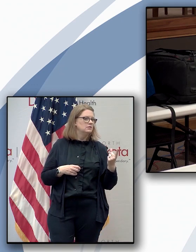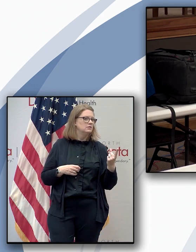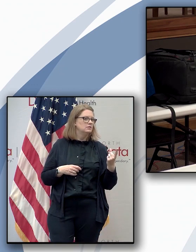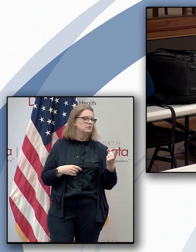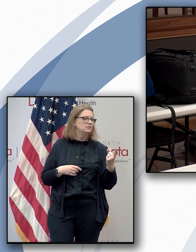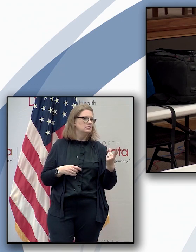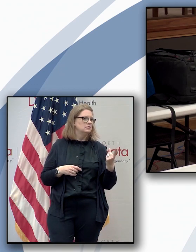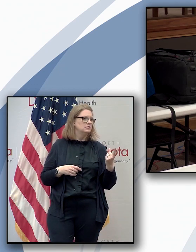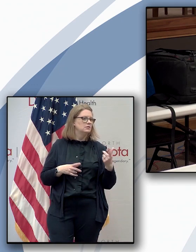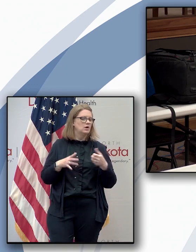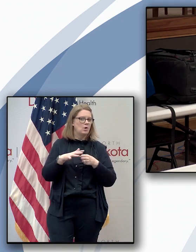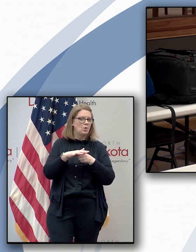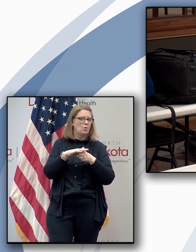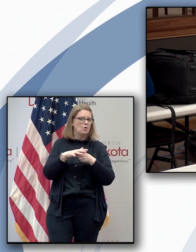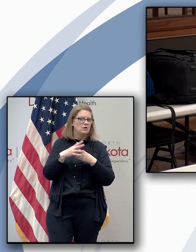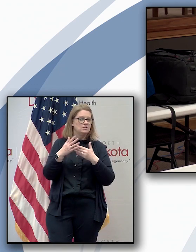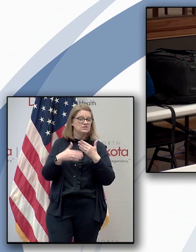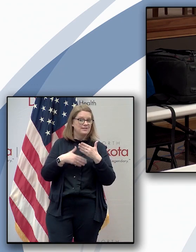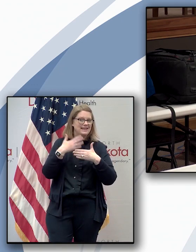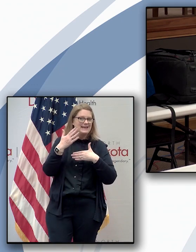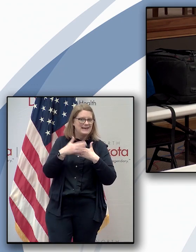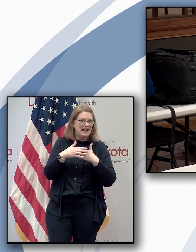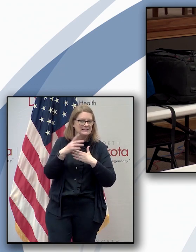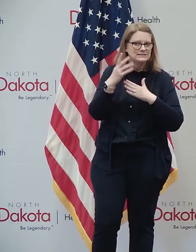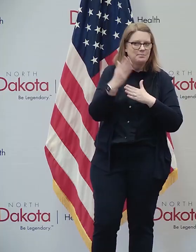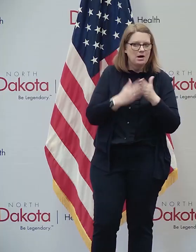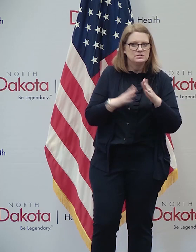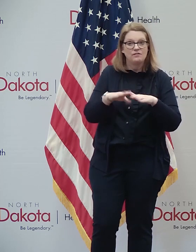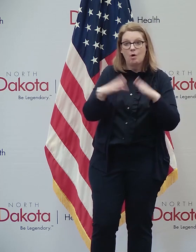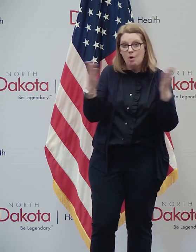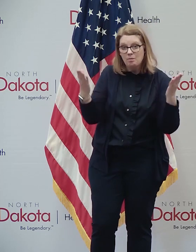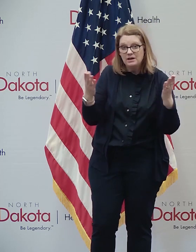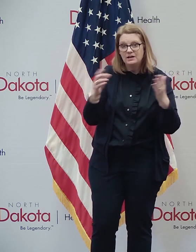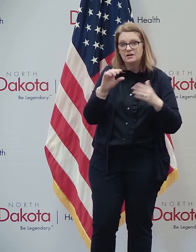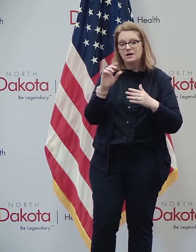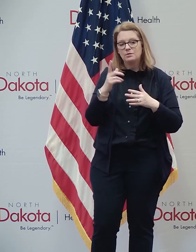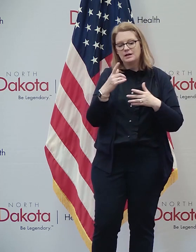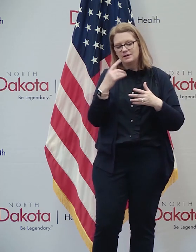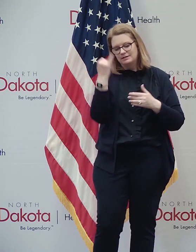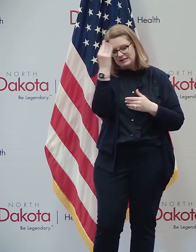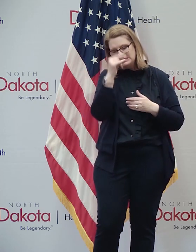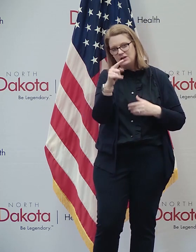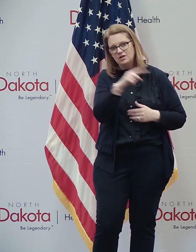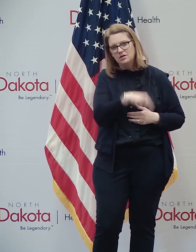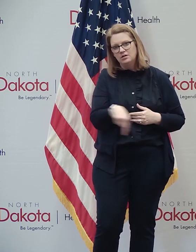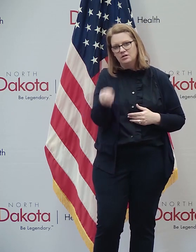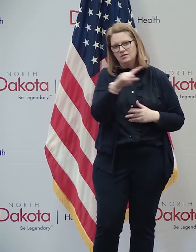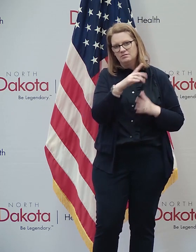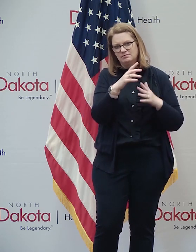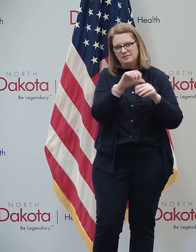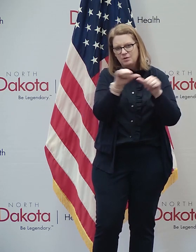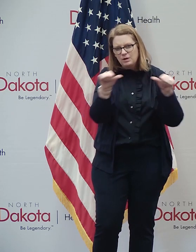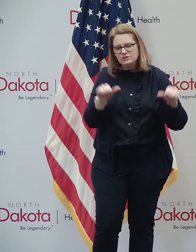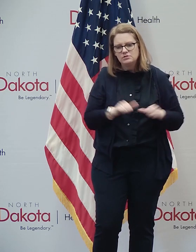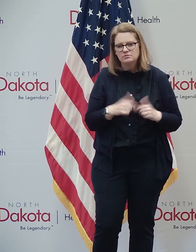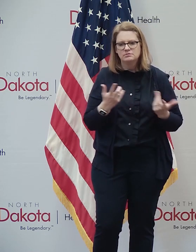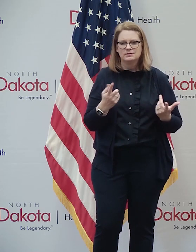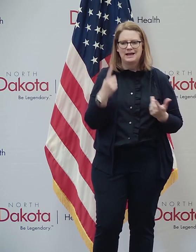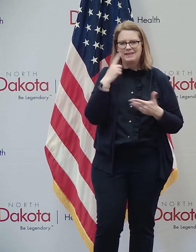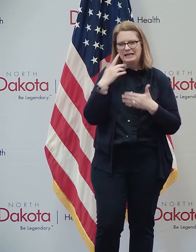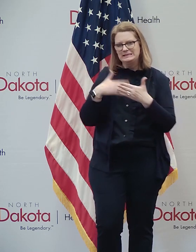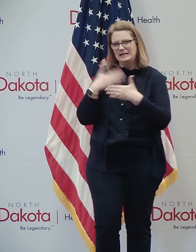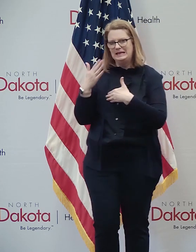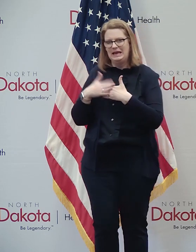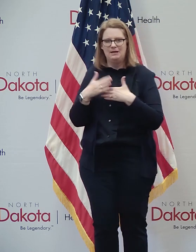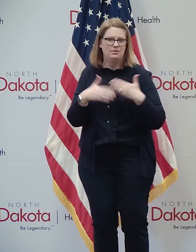different stages and making different moves. Minnesota's stay-at-home order is in effect for a few more weeks. Wondering if there's still any